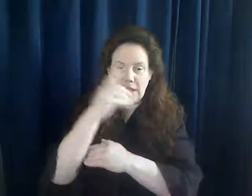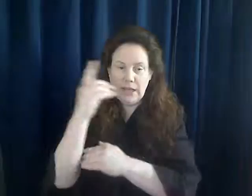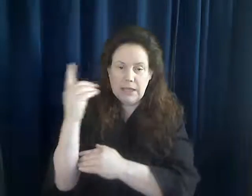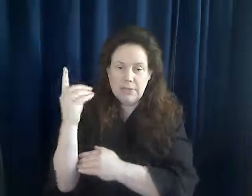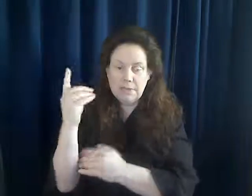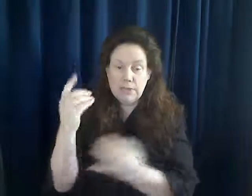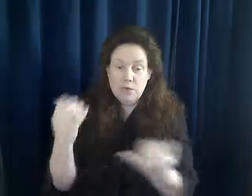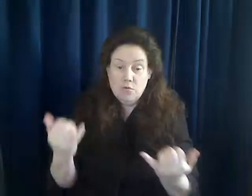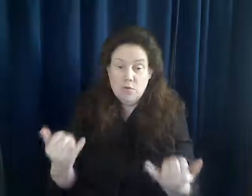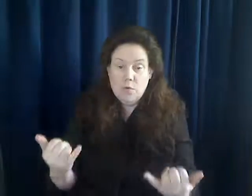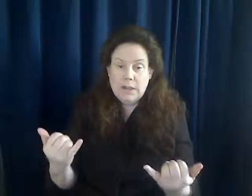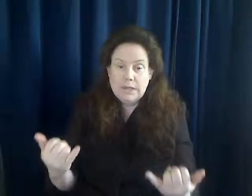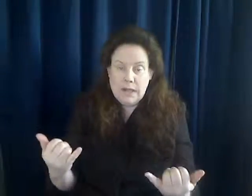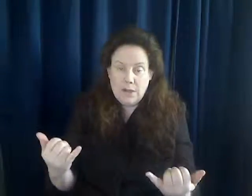today, right now.